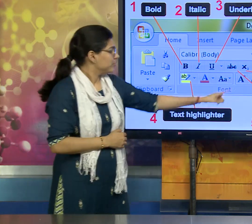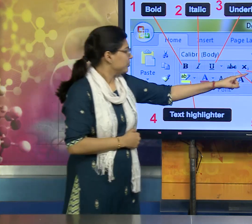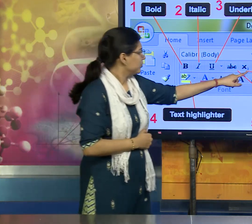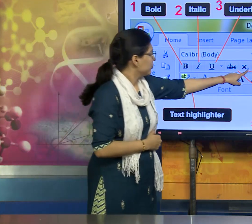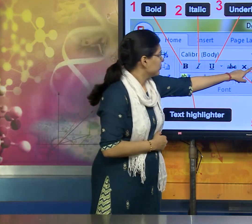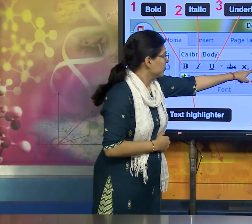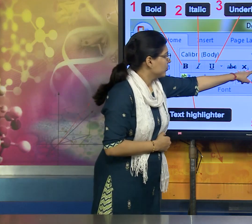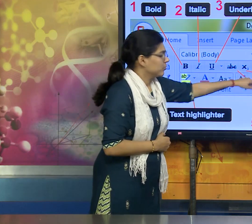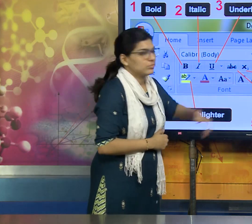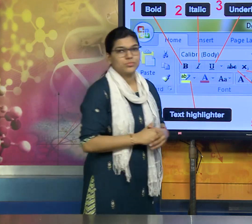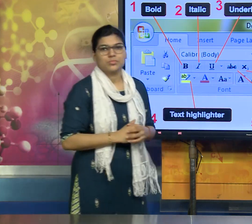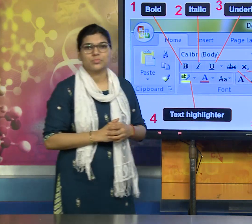7th.